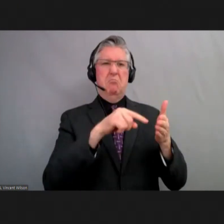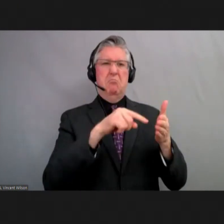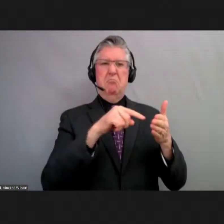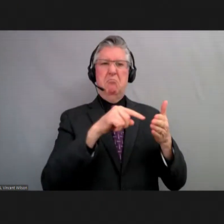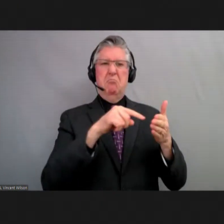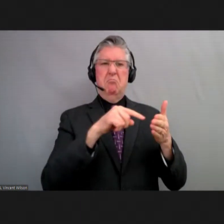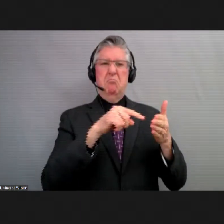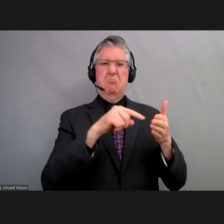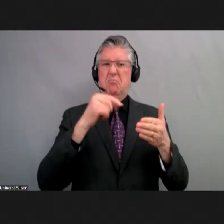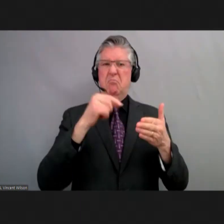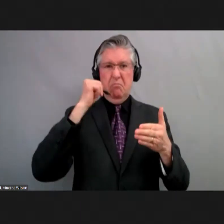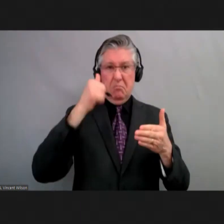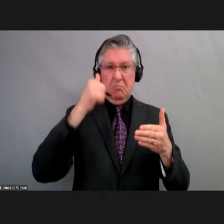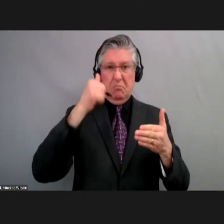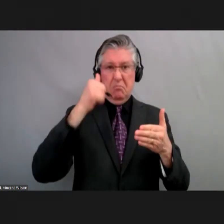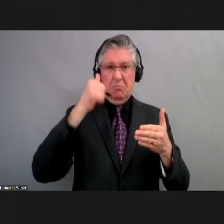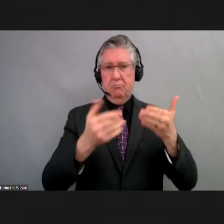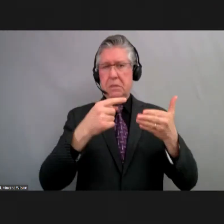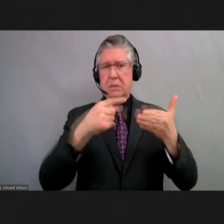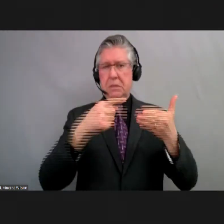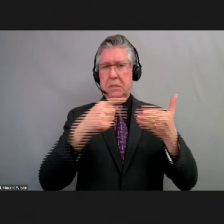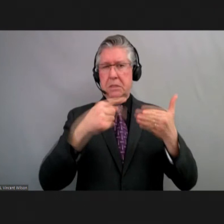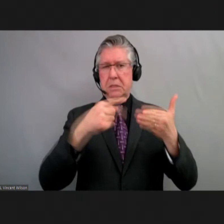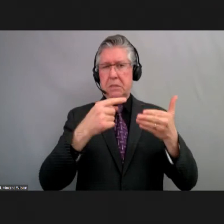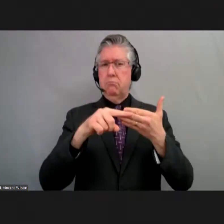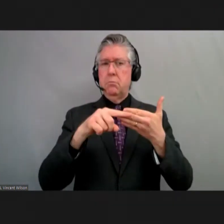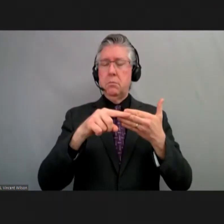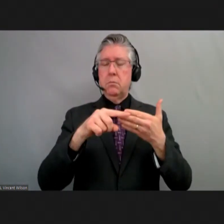next week. What we know is,